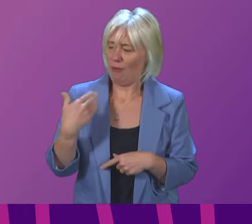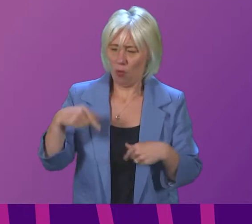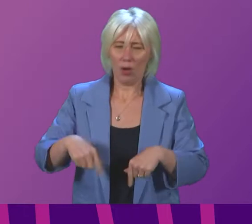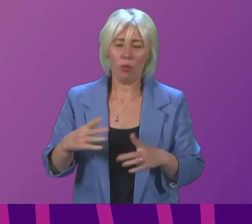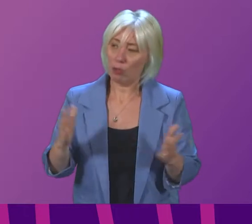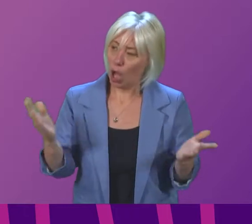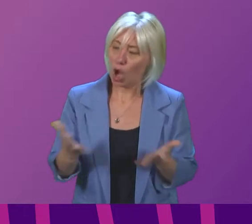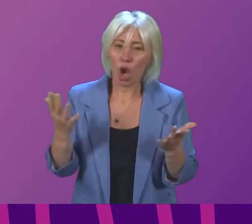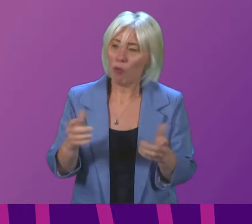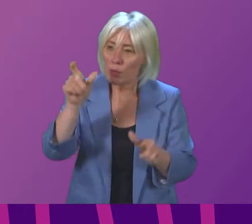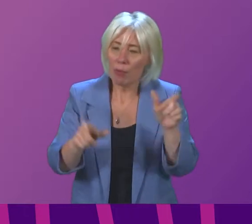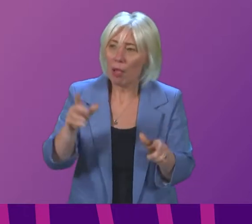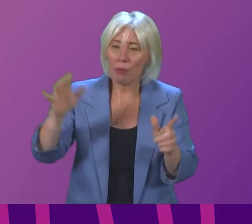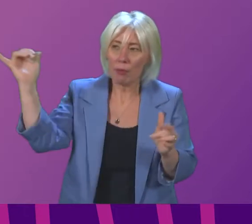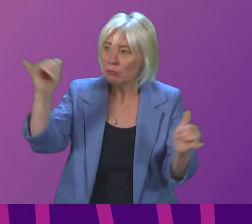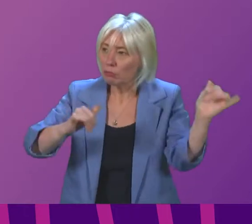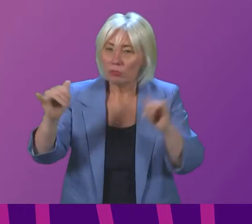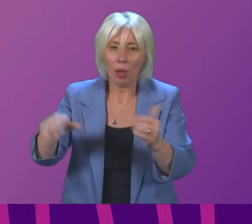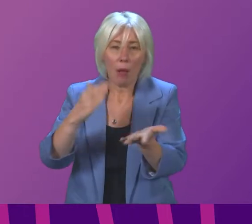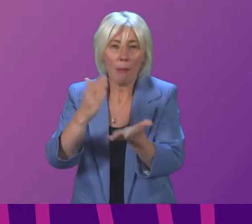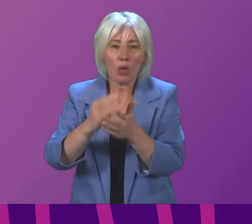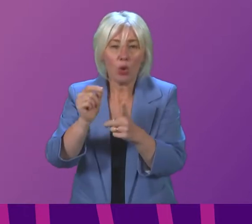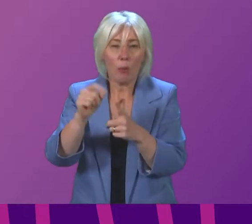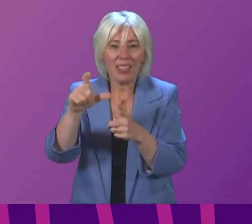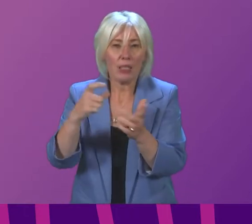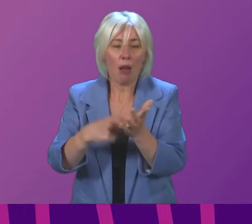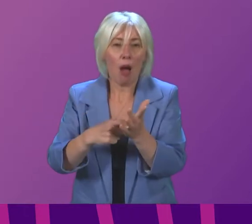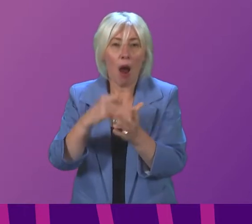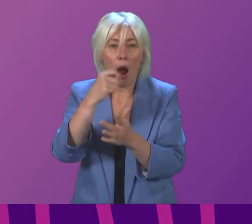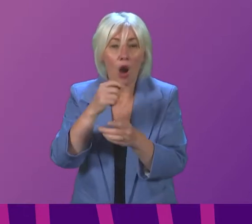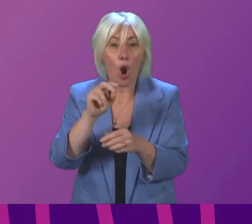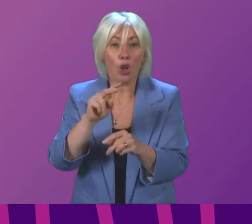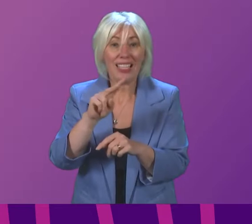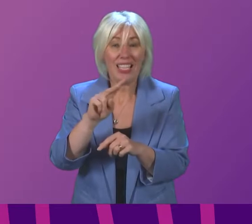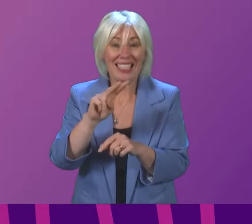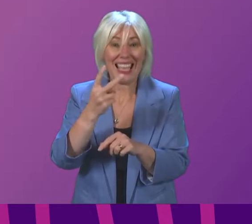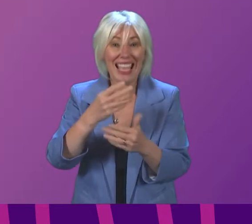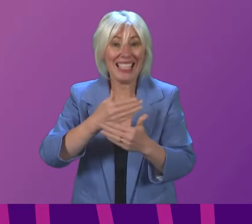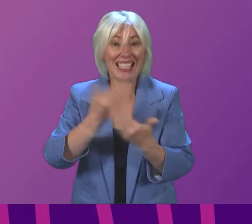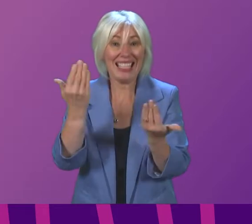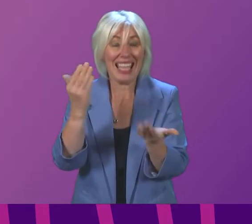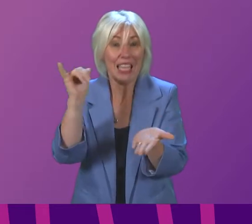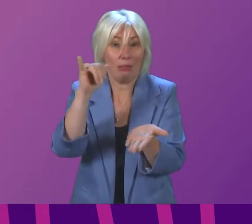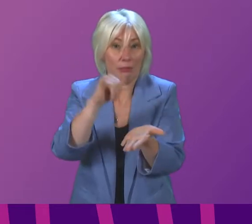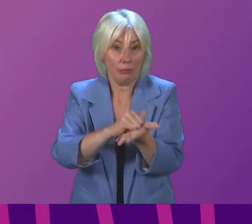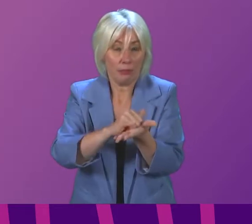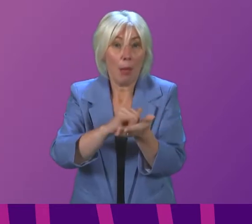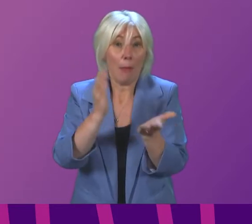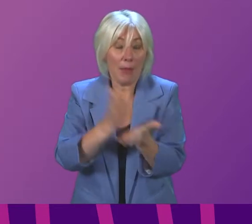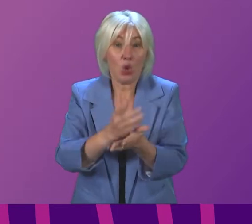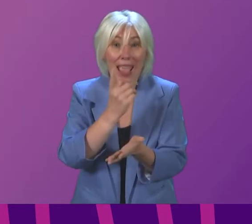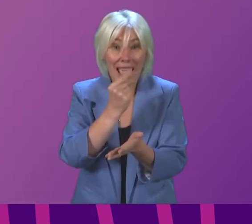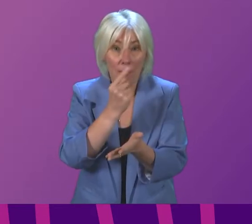people coming into the country to take the PCR test on day two after their arrival but they are actually able to take it and the